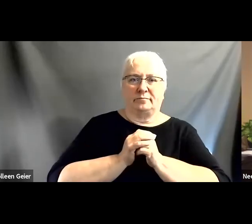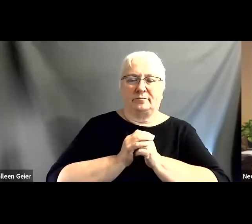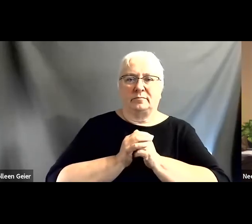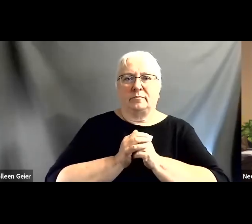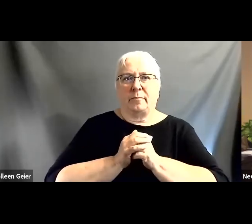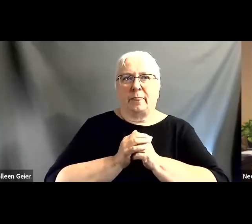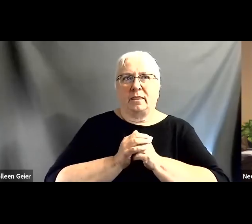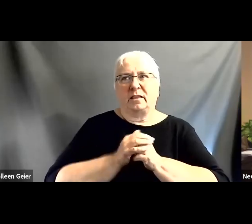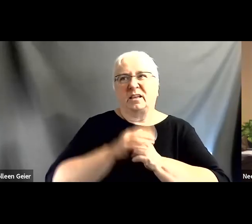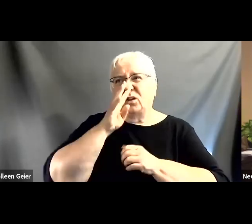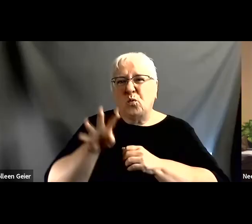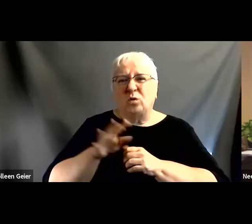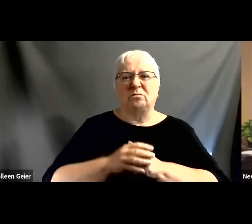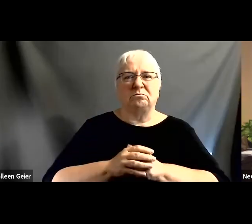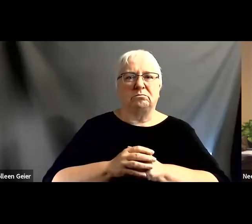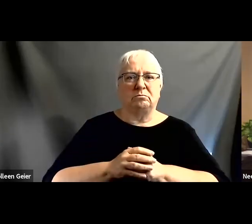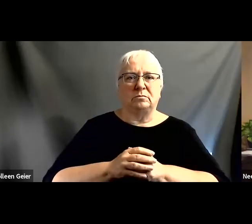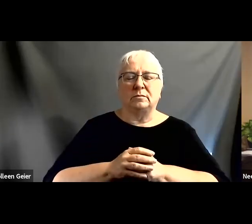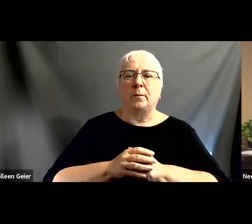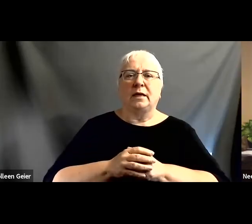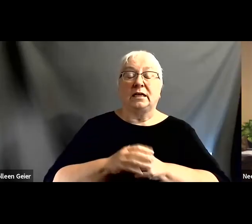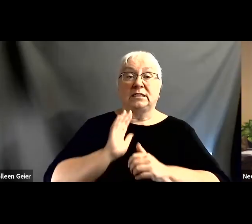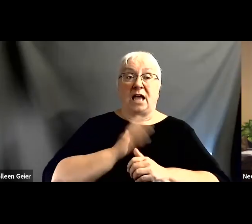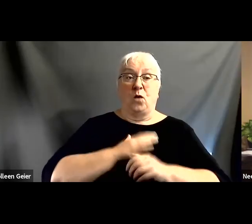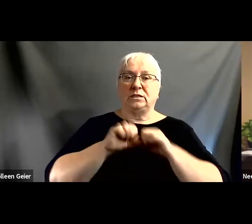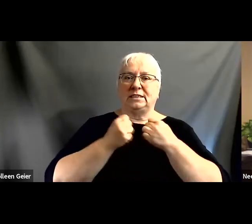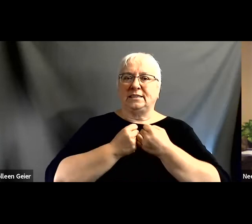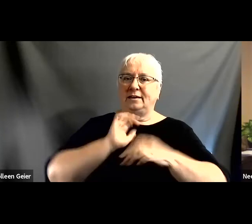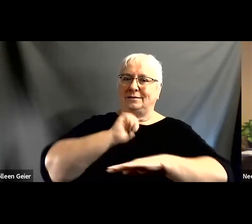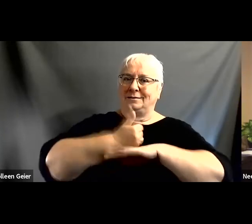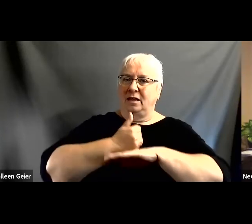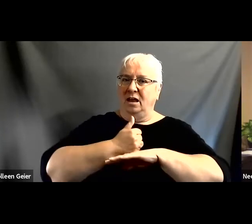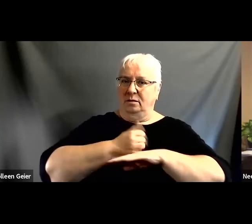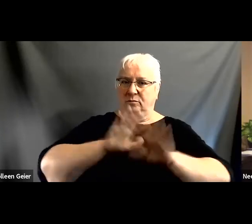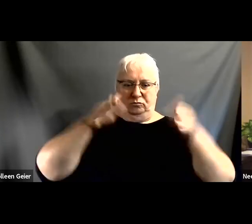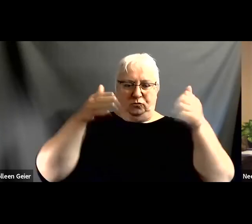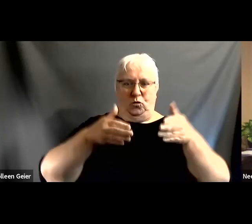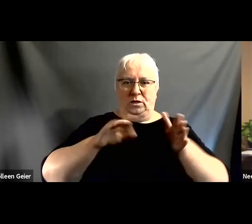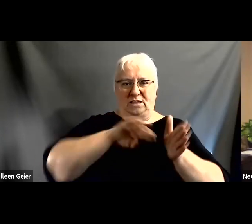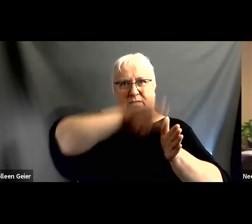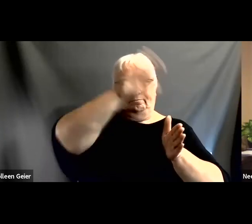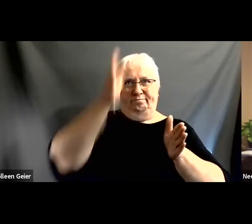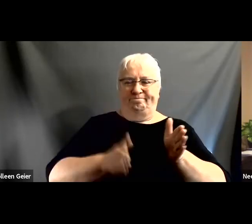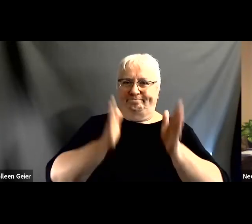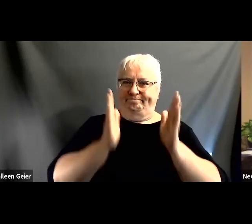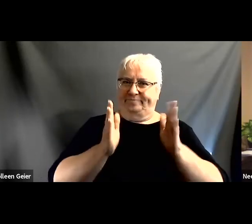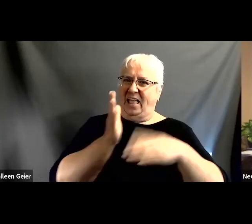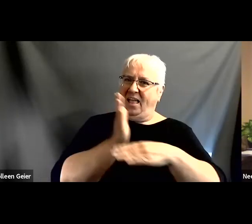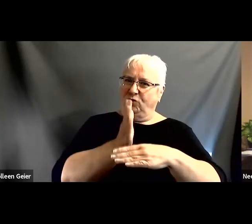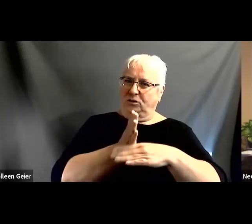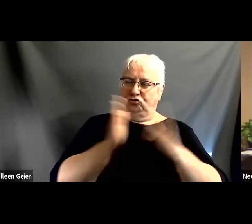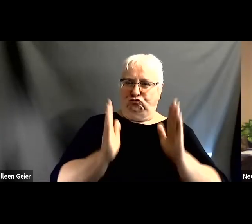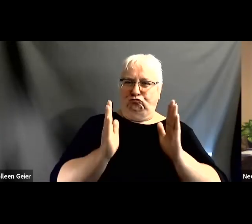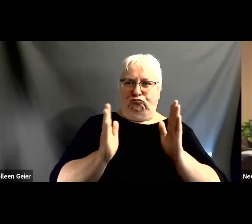are overlooked, because that is not where the mean is, that is not where the average is. And